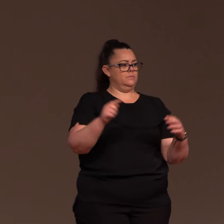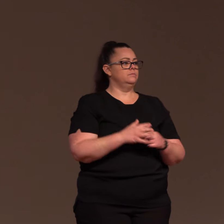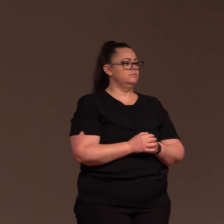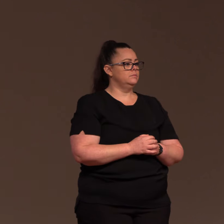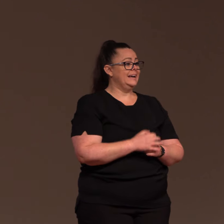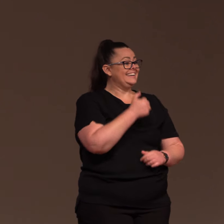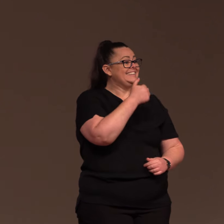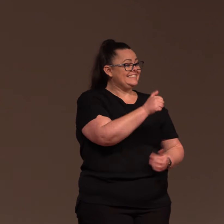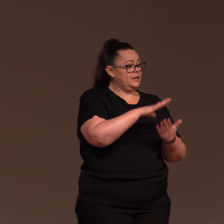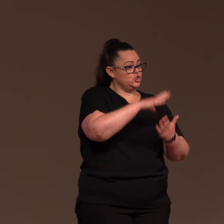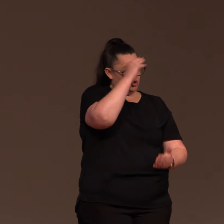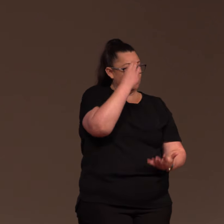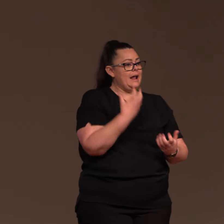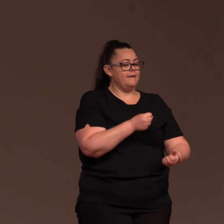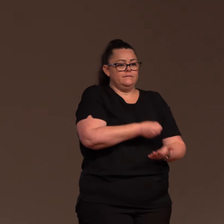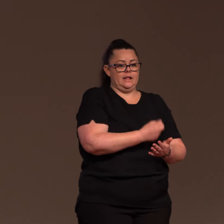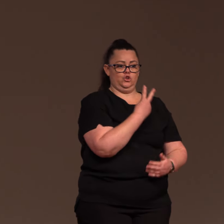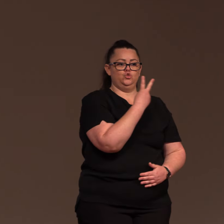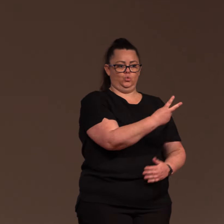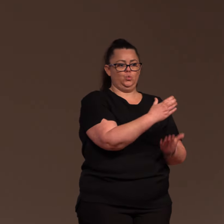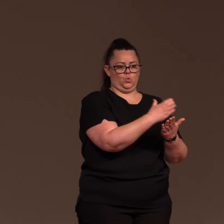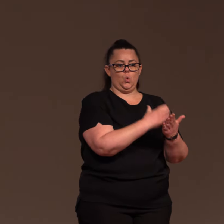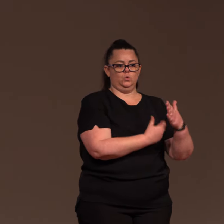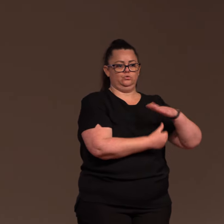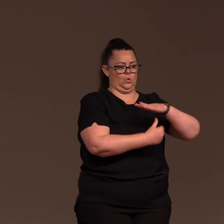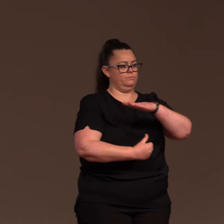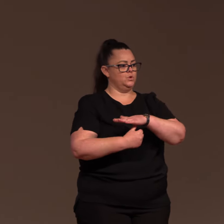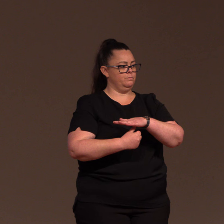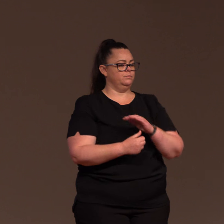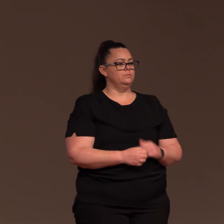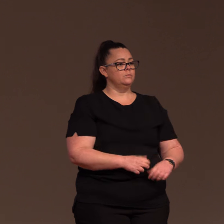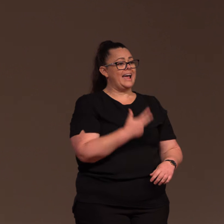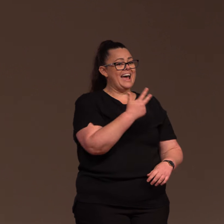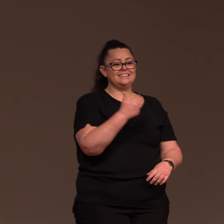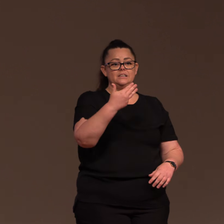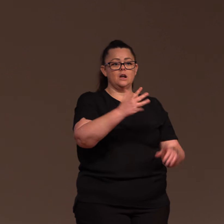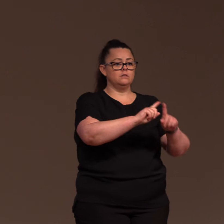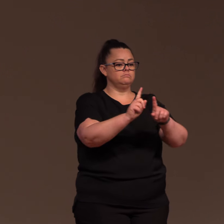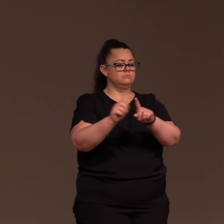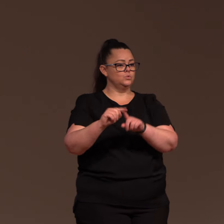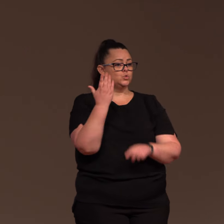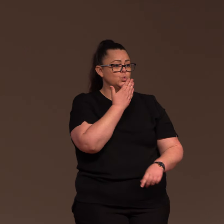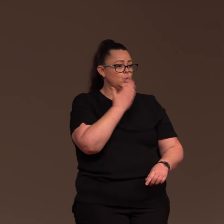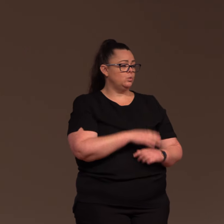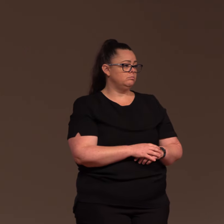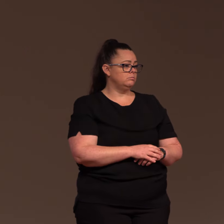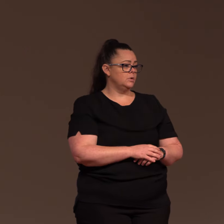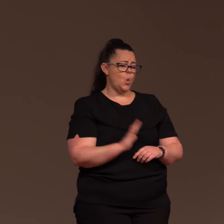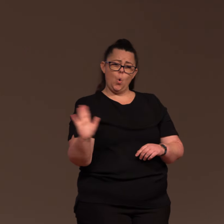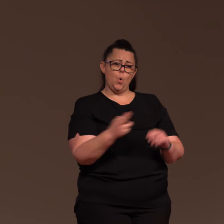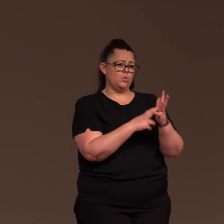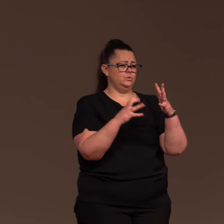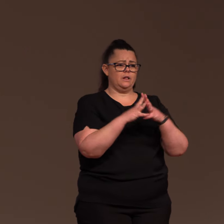more courses. Students from 89 schools across New South Wales, from Orange, Lismore and right across